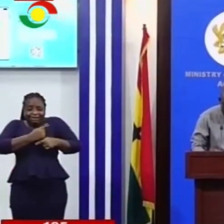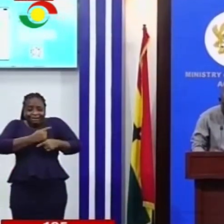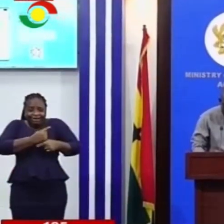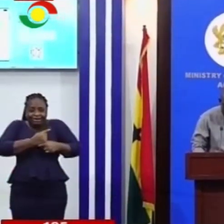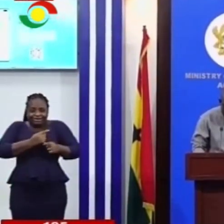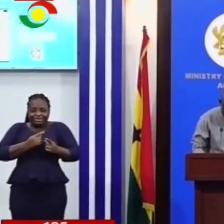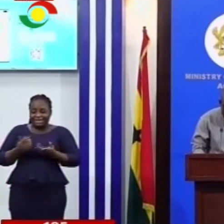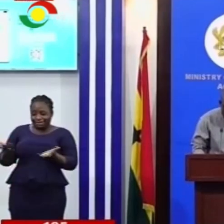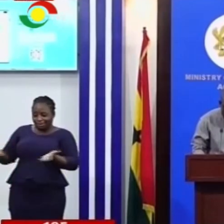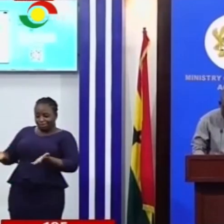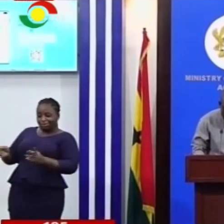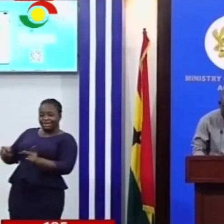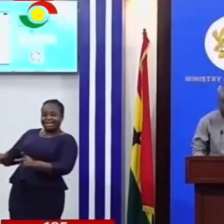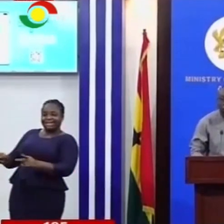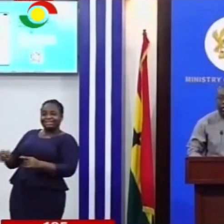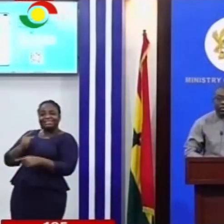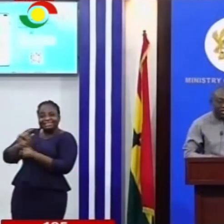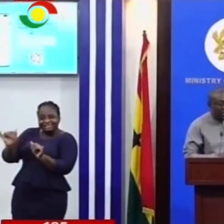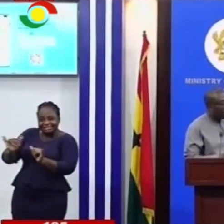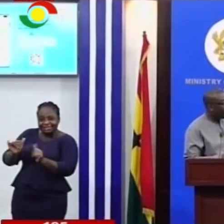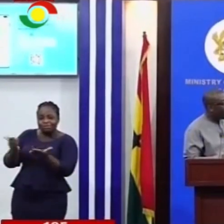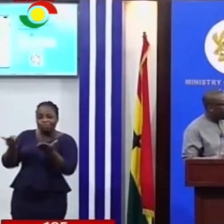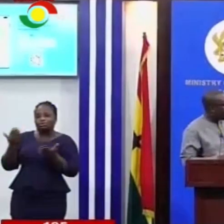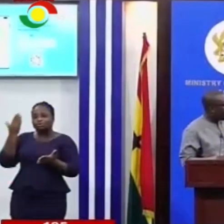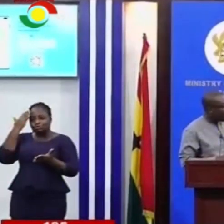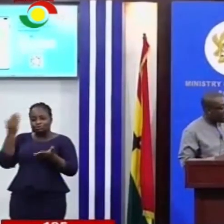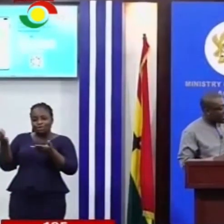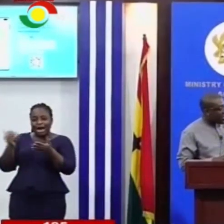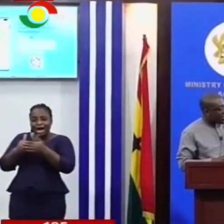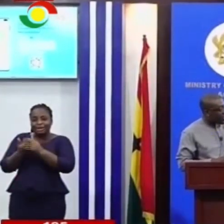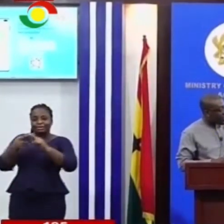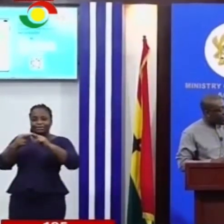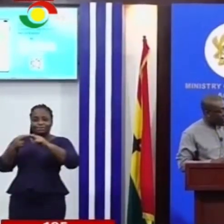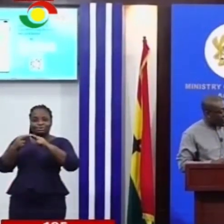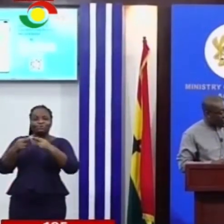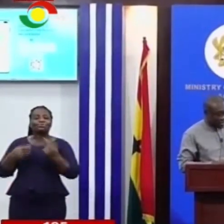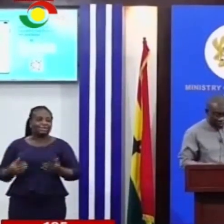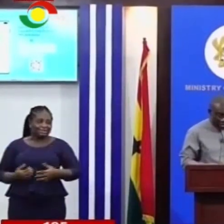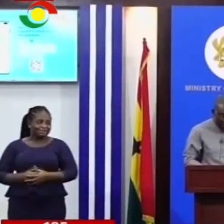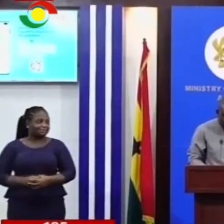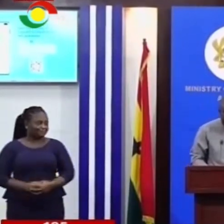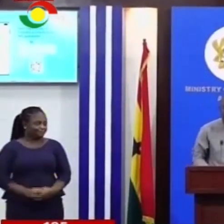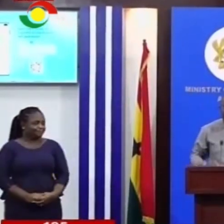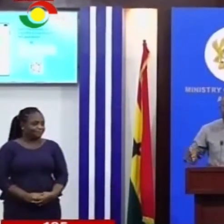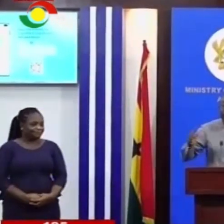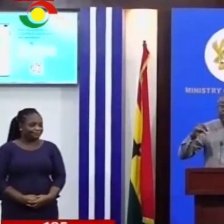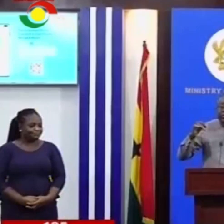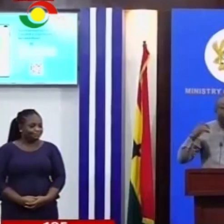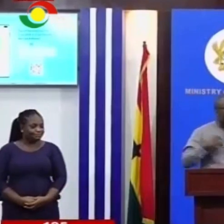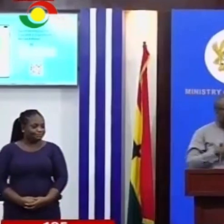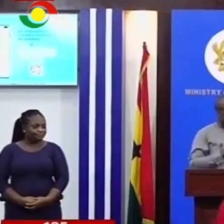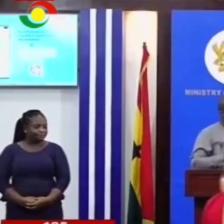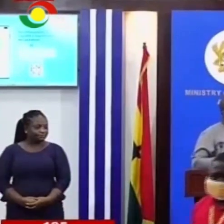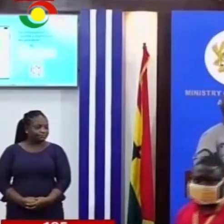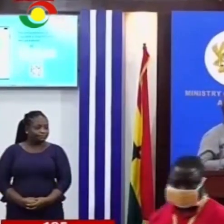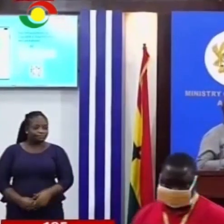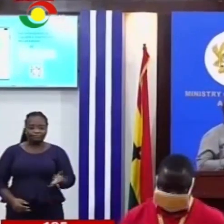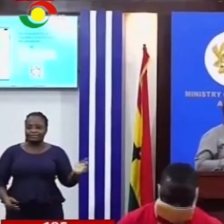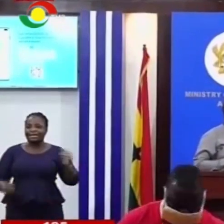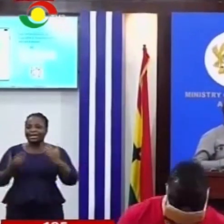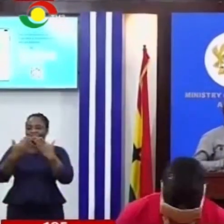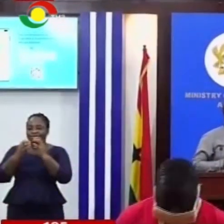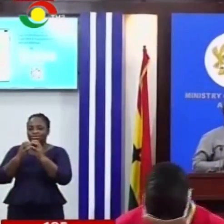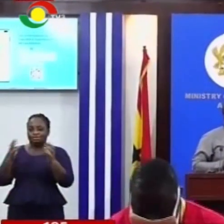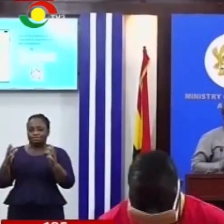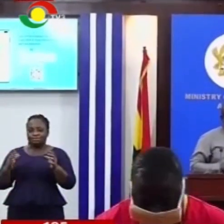Okay, and almost so cummet too. Okay, okay, Matias, Matias, Chief, let's take your final one and then we'll take first round of response. All right, thank you very much.